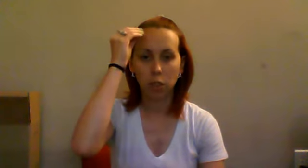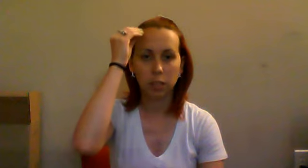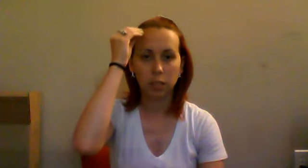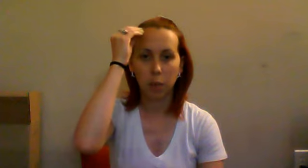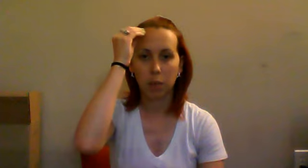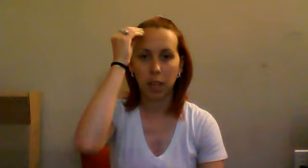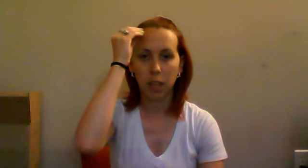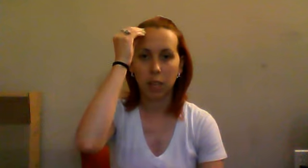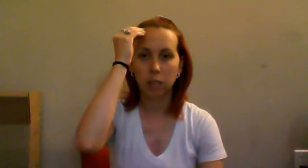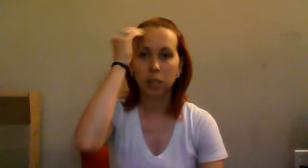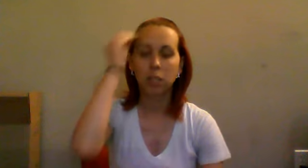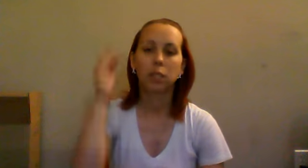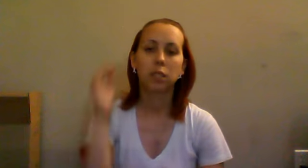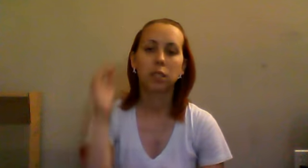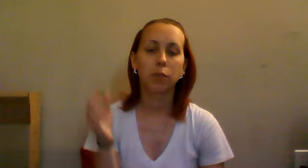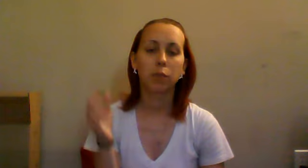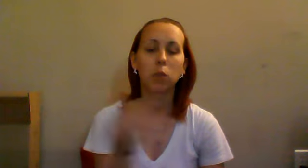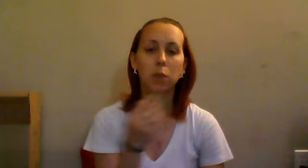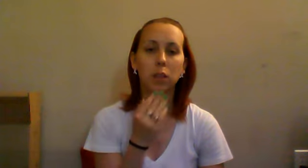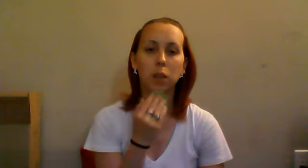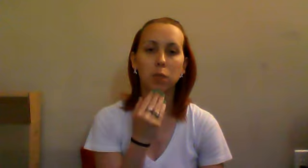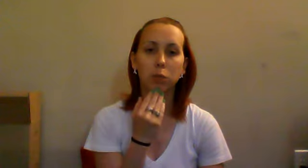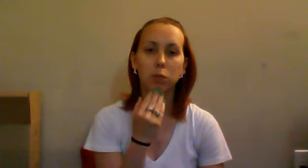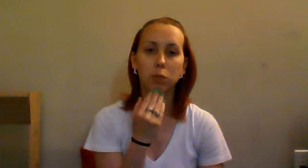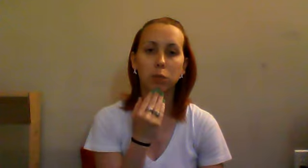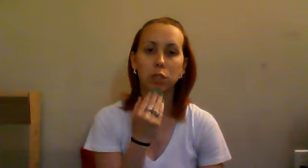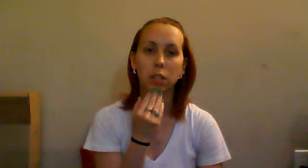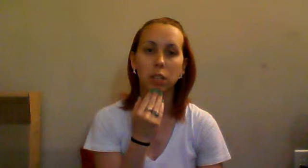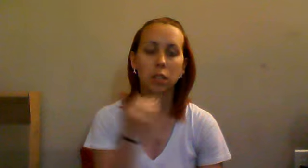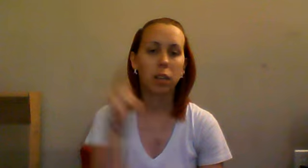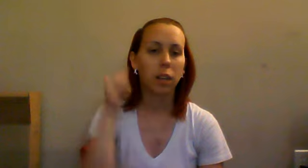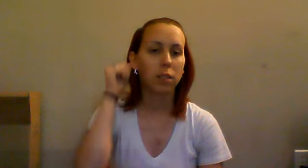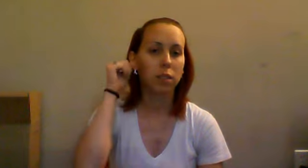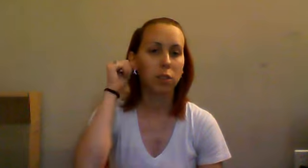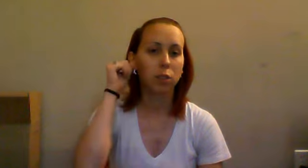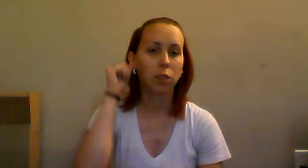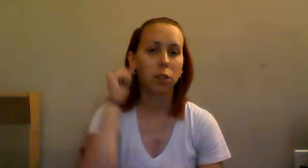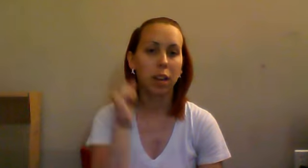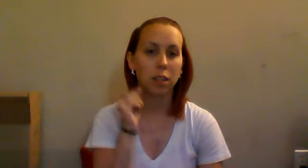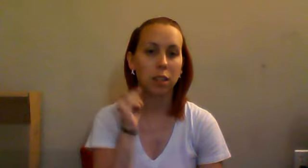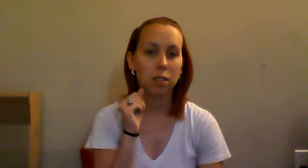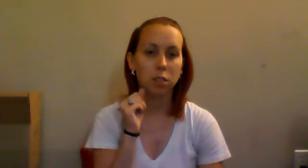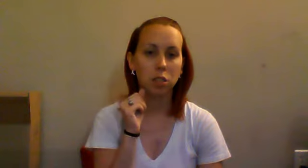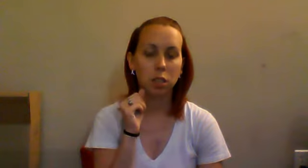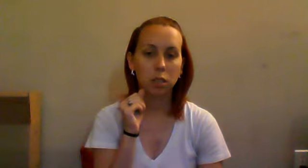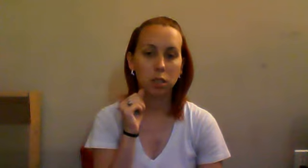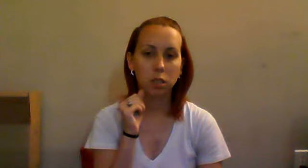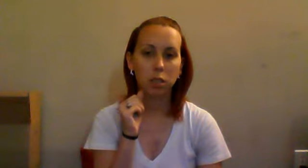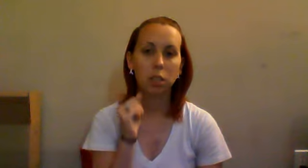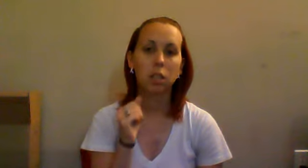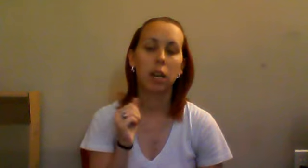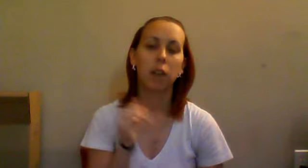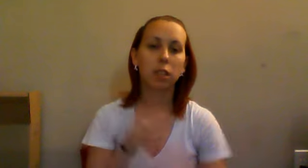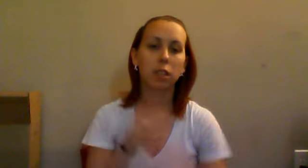at the top of the head. The sign for woman comes off of your chin, and the sign for girl ends at the chin. Everything that